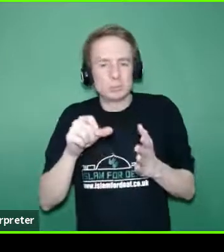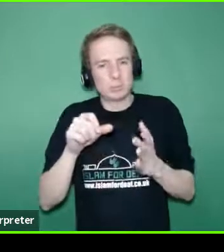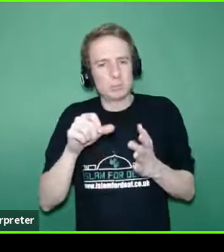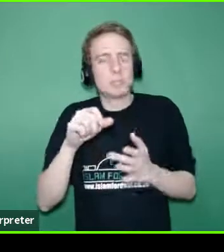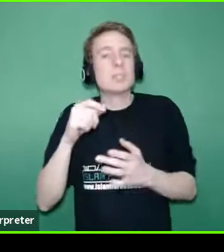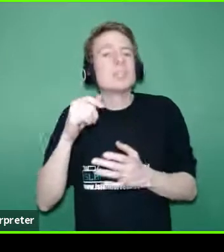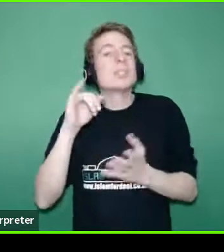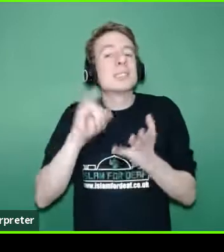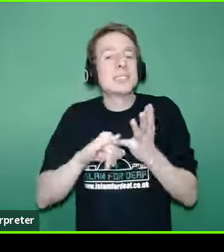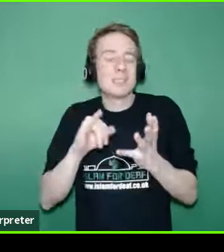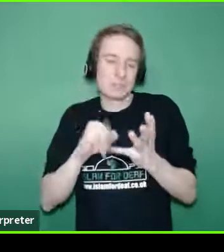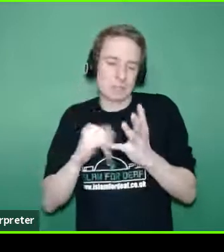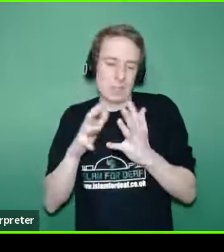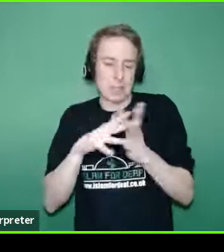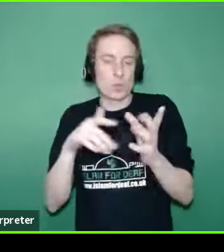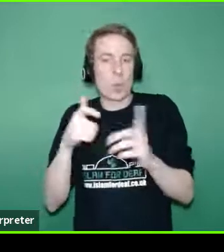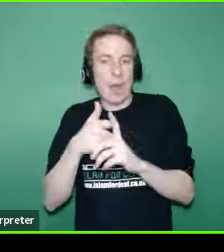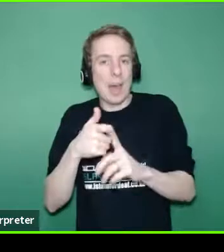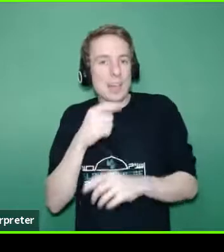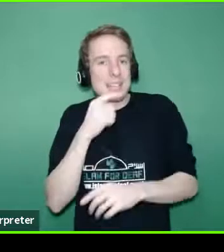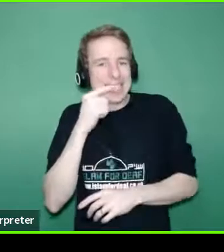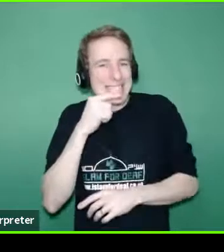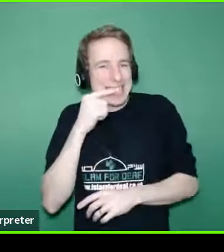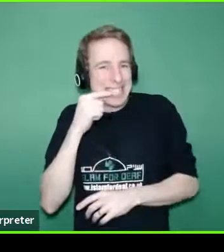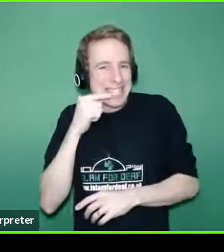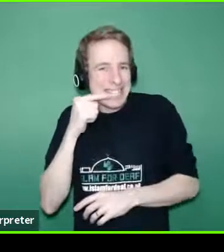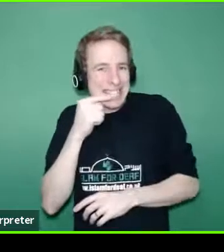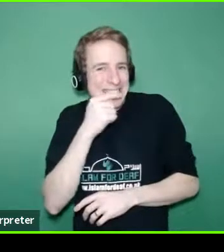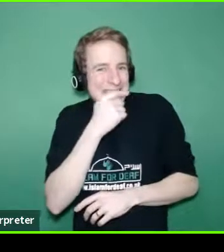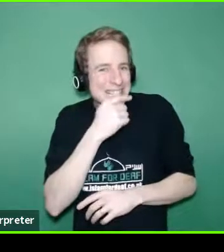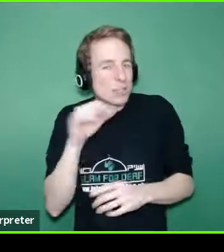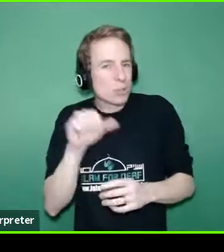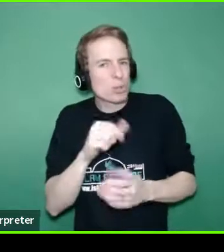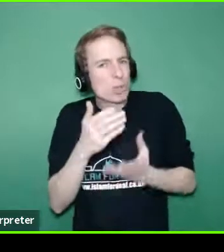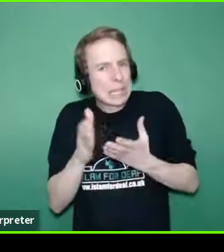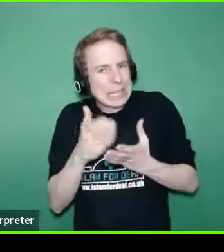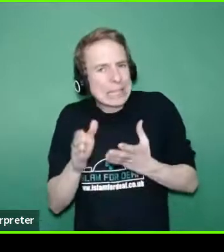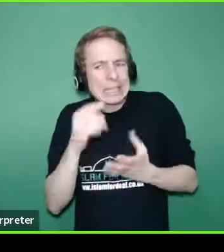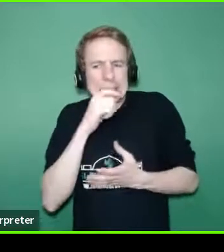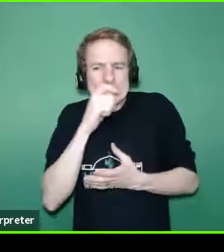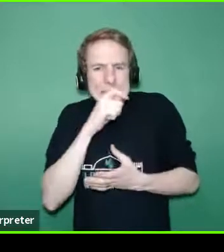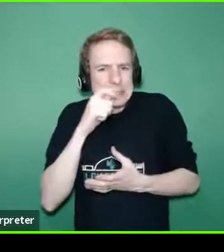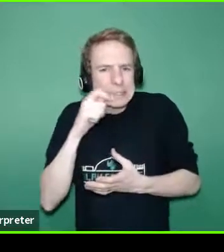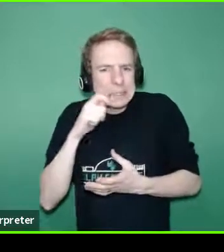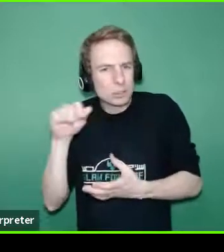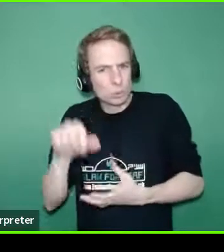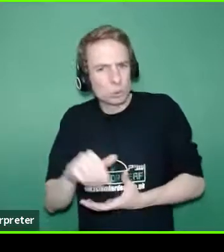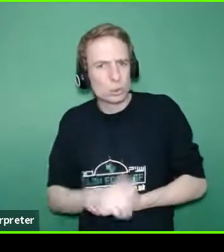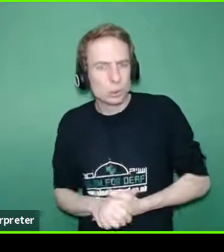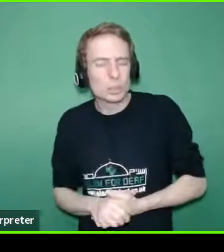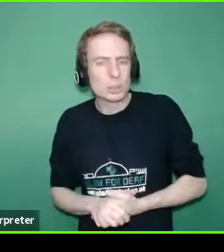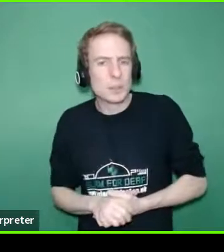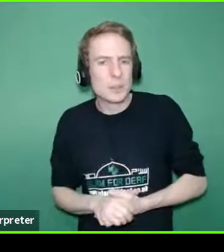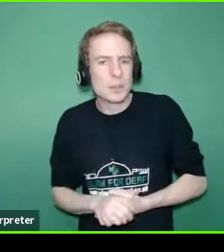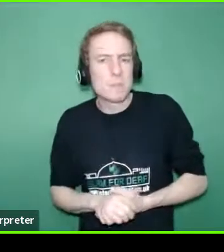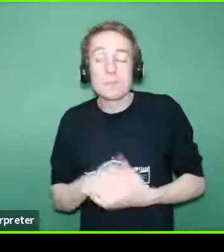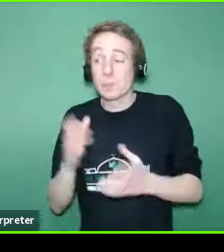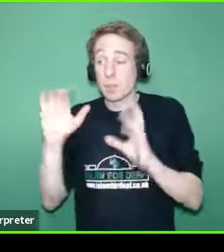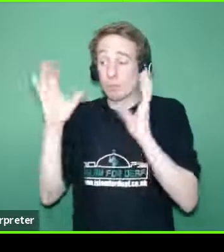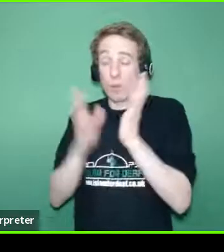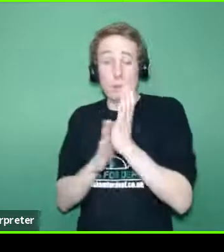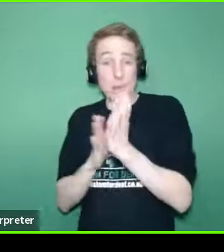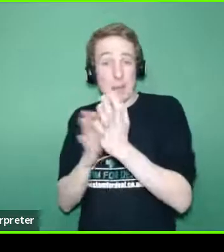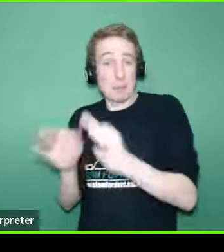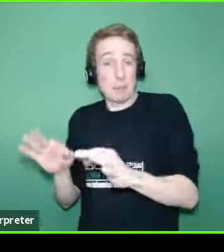siwak, to clear their mouths. And the Prophet, peace and blessings be upon him, said it's a purification, meaning